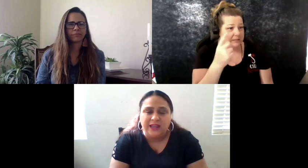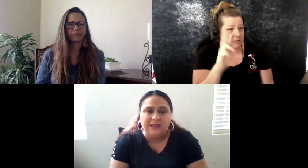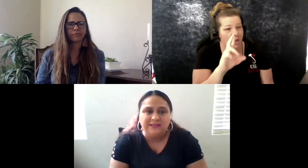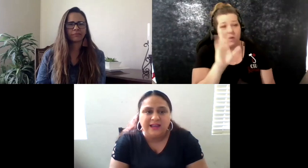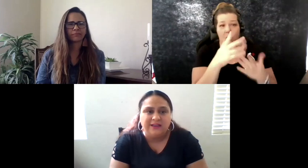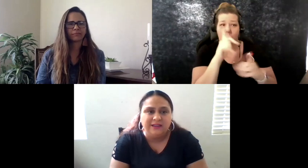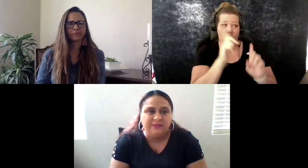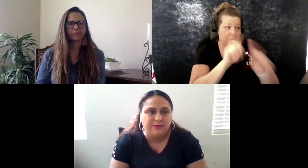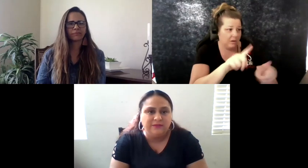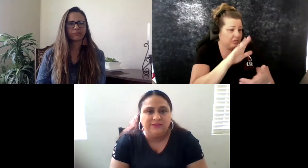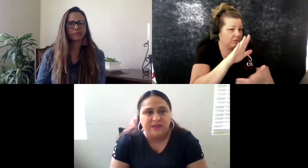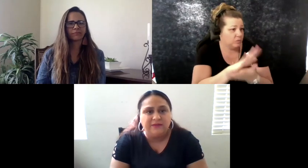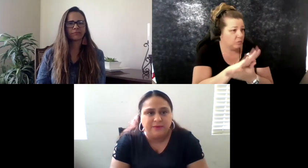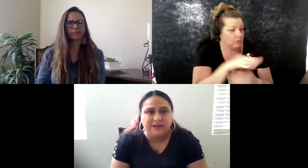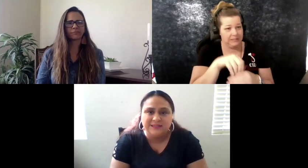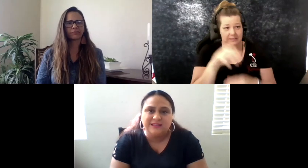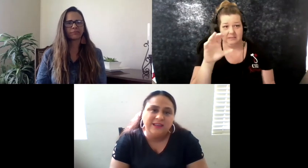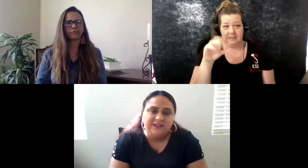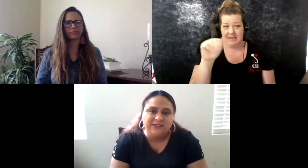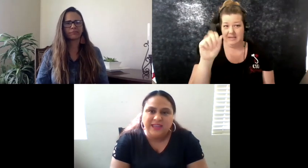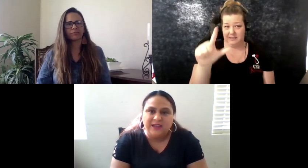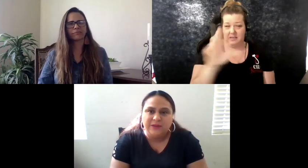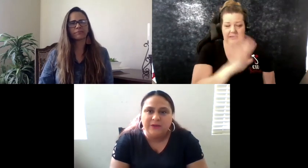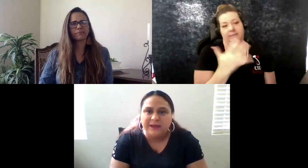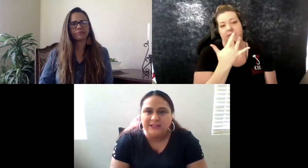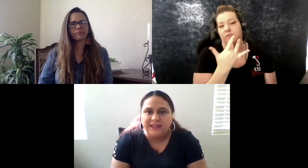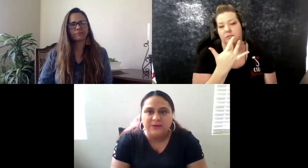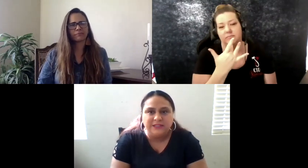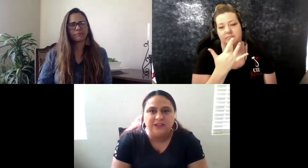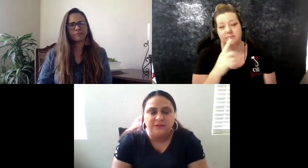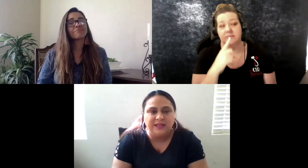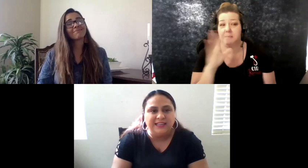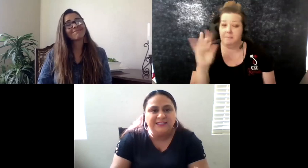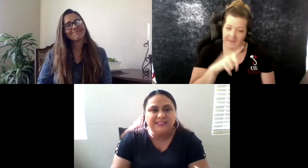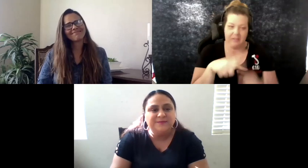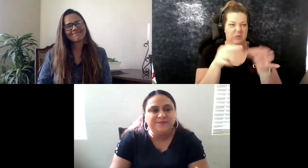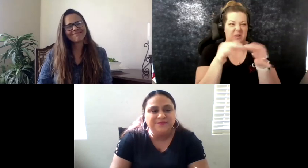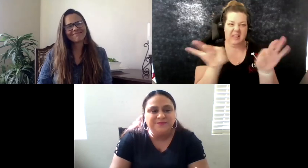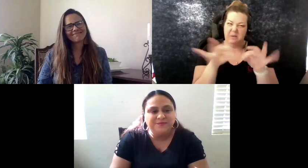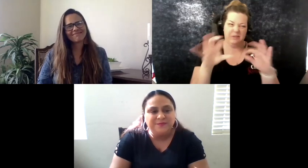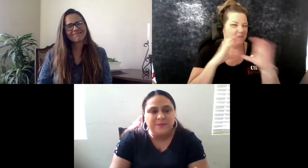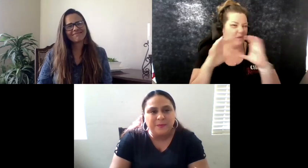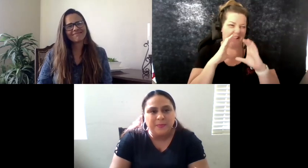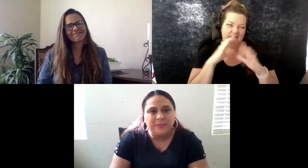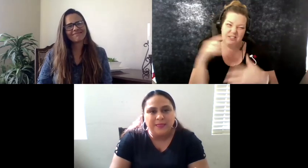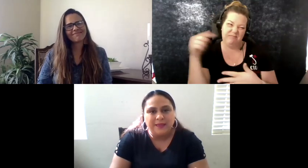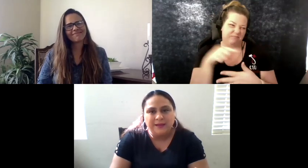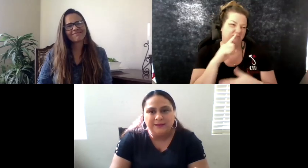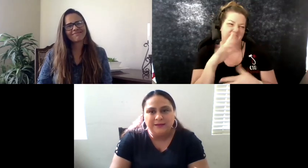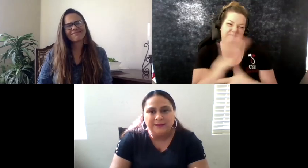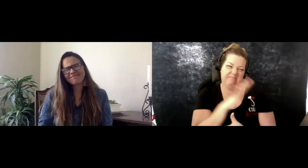in ASL is one of his favorite parts. So again, we go back to language and communication.